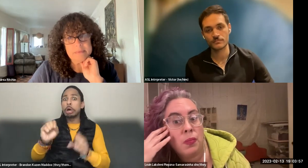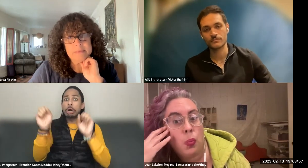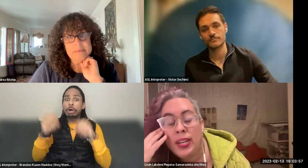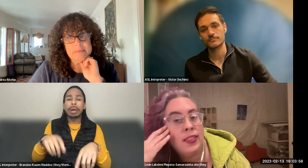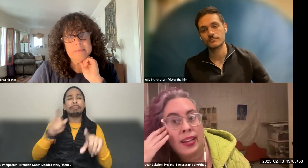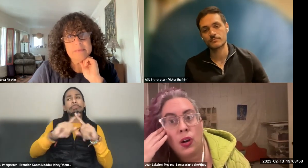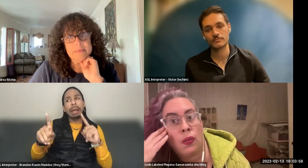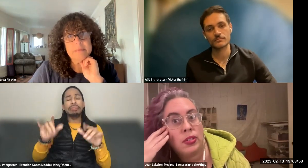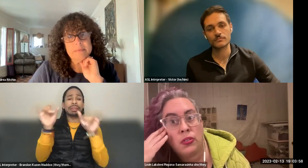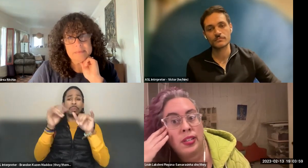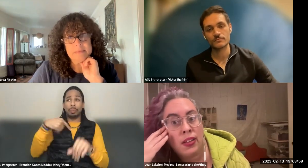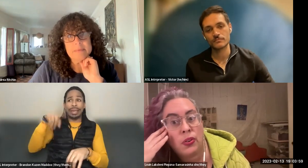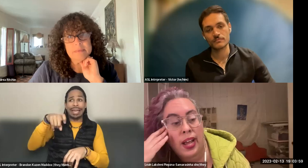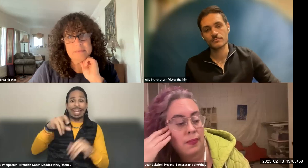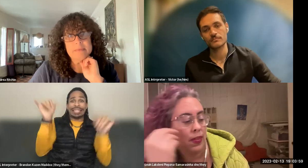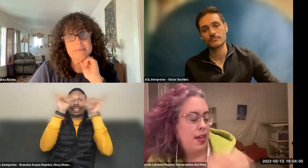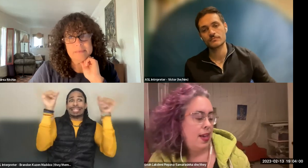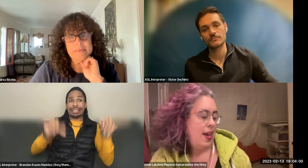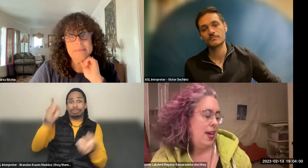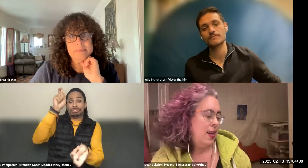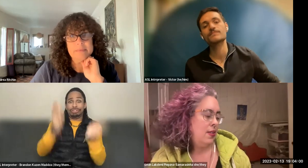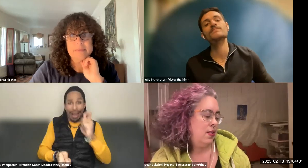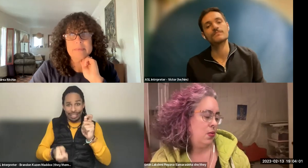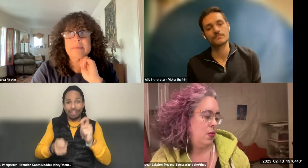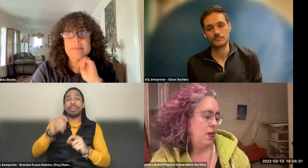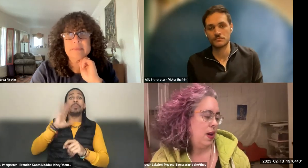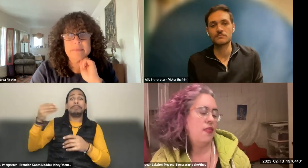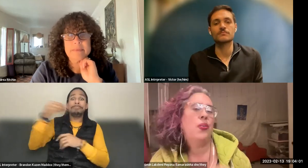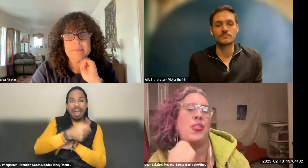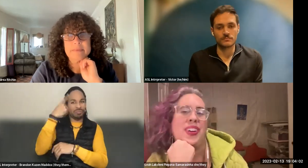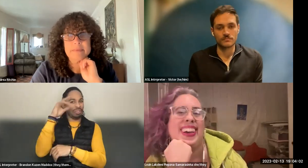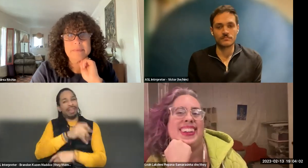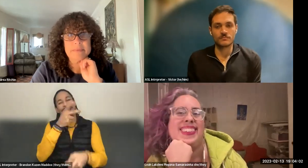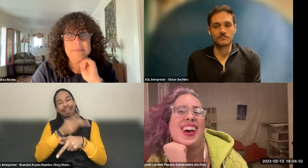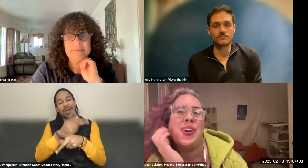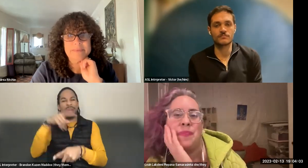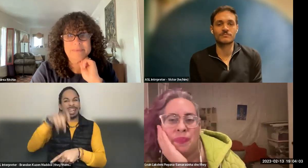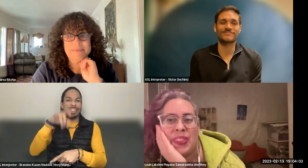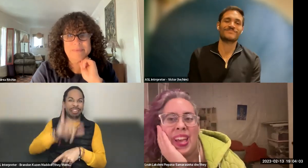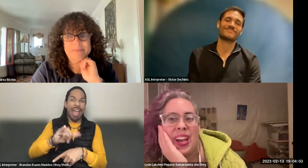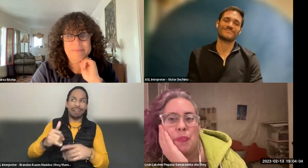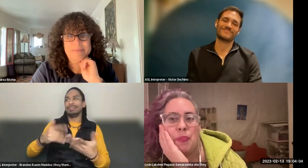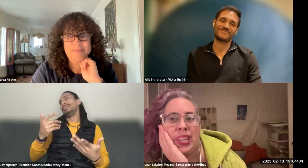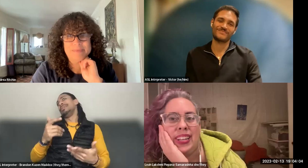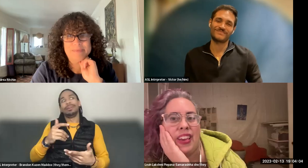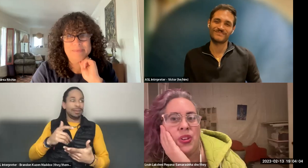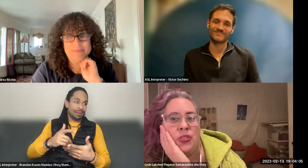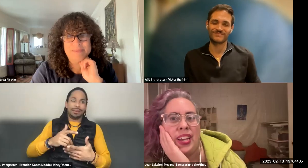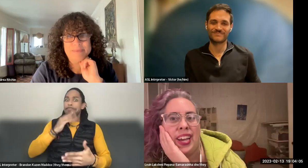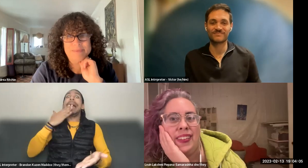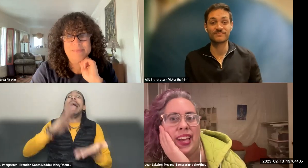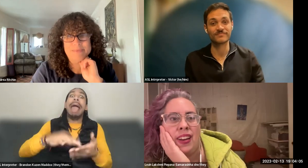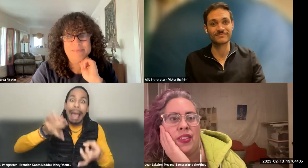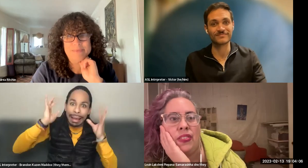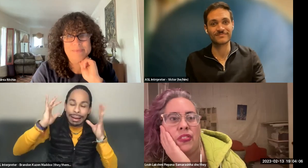for it. We need that care revolution yesterday. And I have 33 seconds. Please, if you